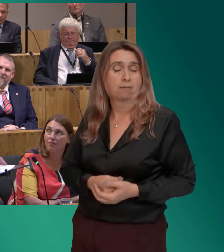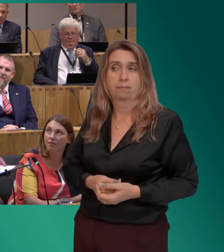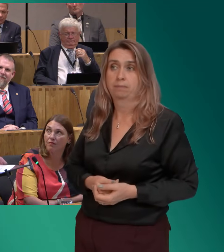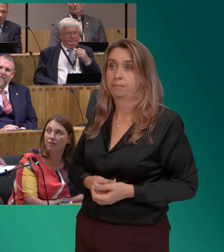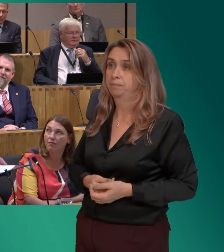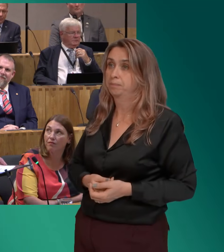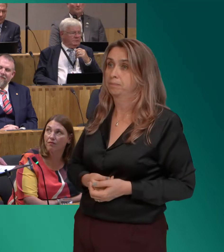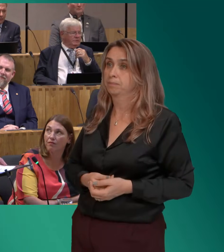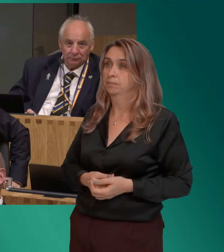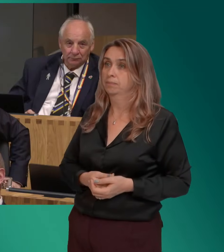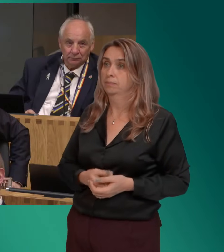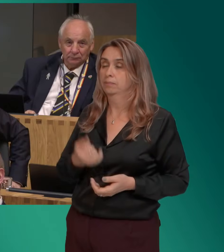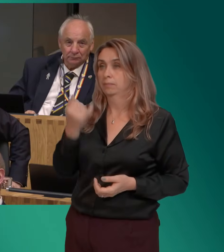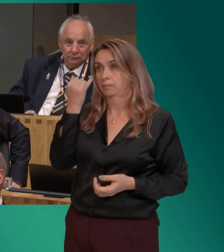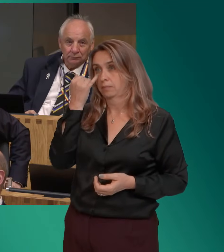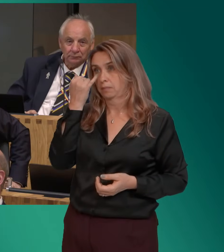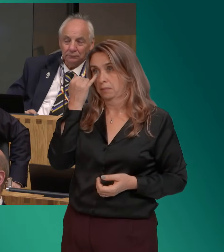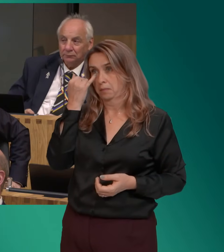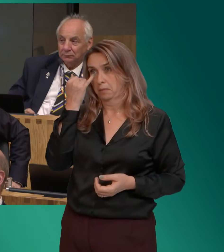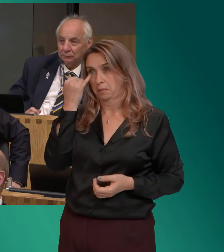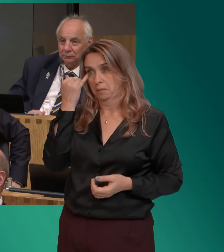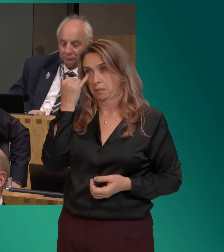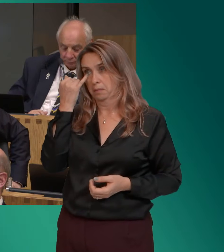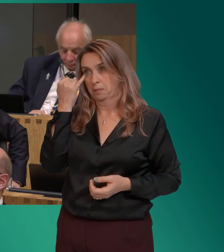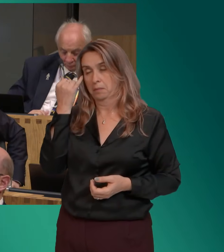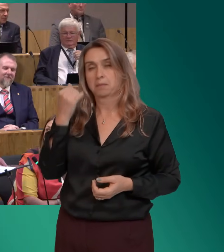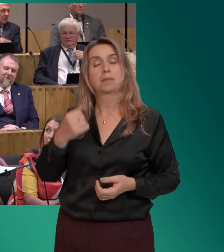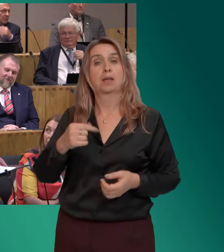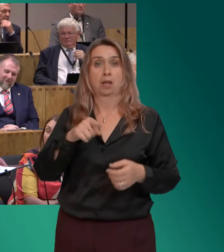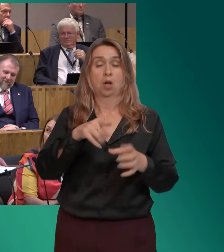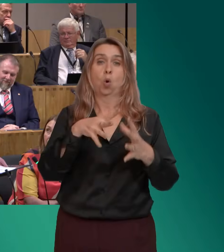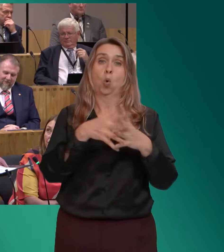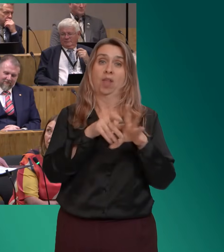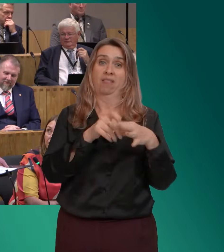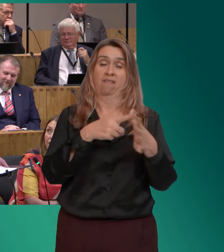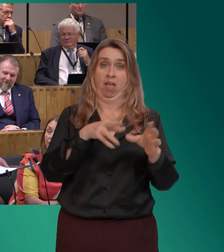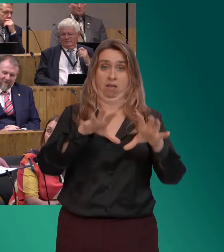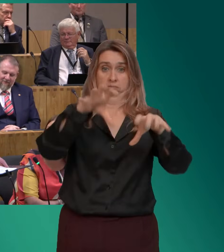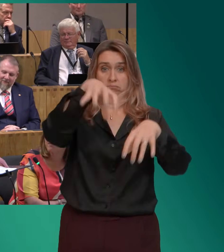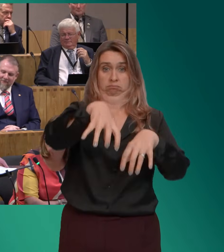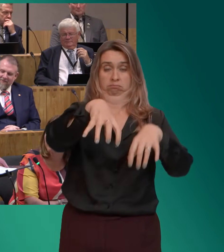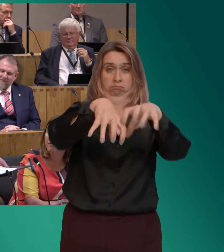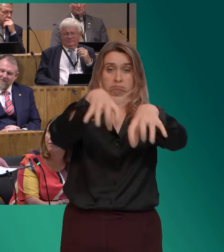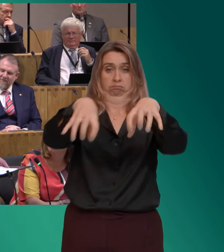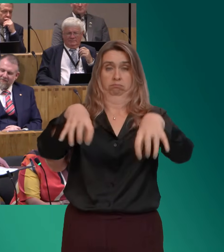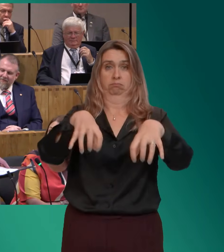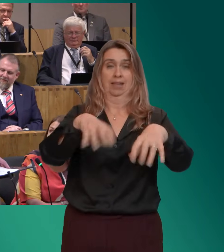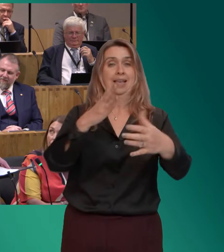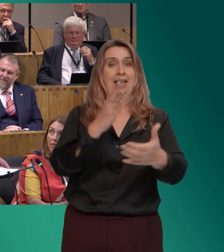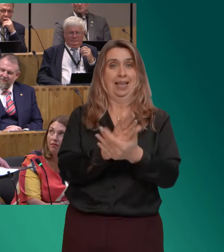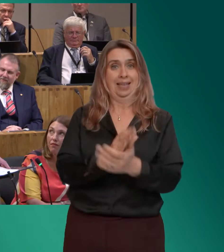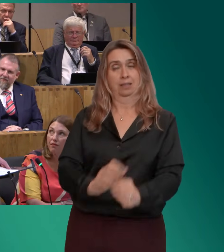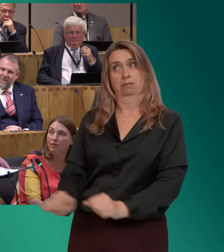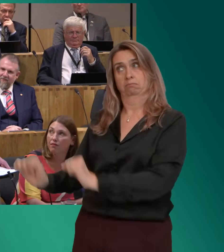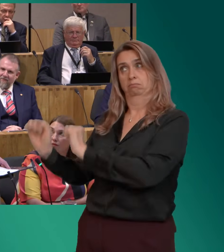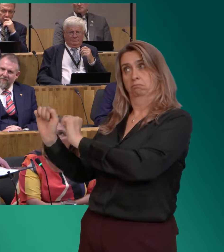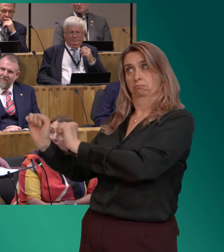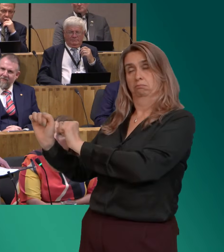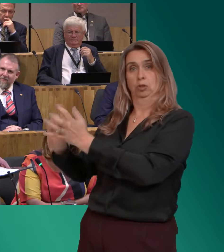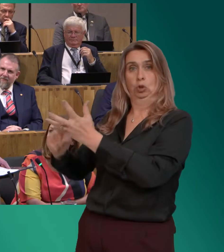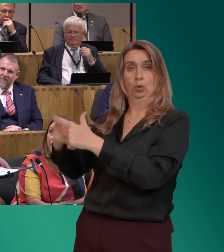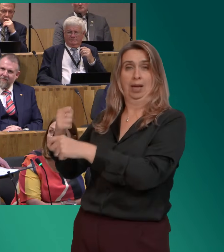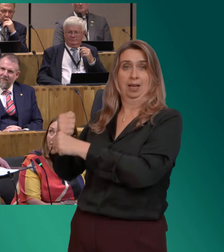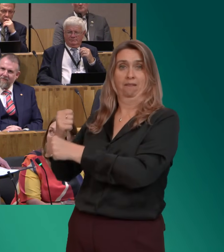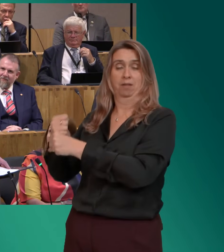My position on yw'r is very, very clear. This is a reserved matter, and the manifesto coming into